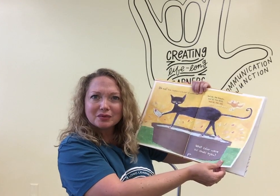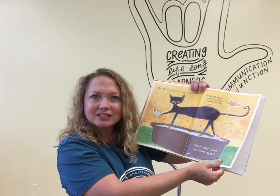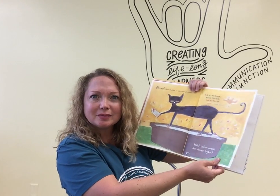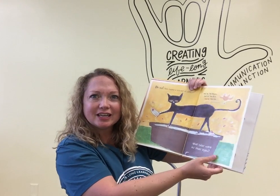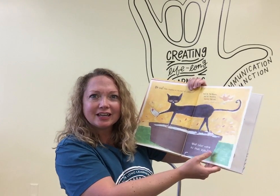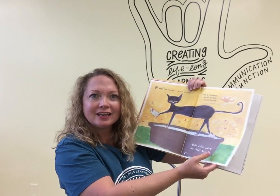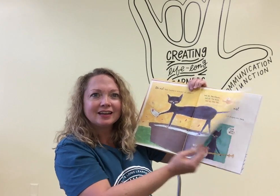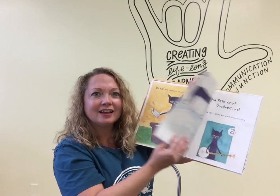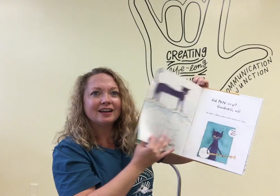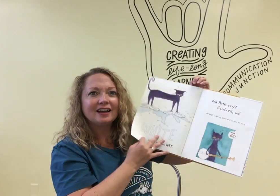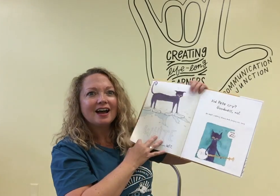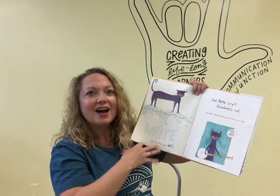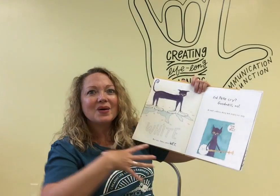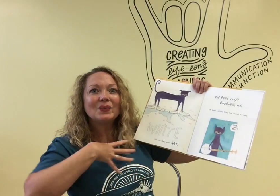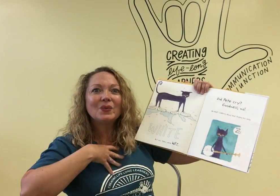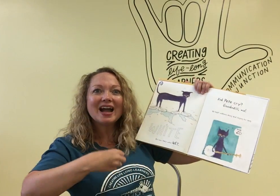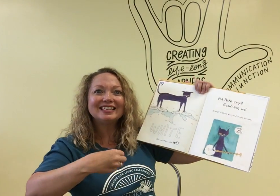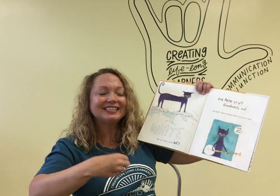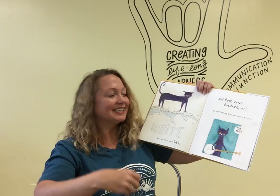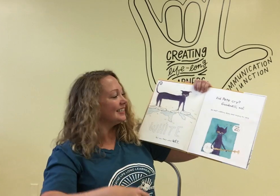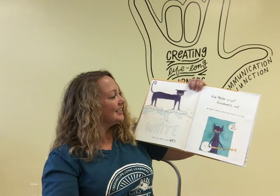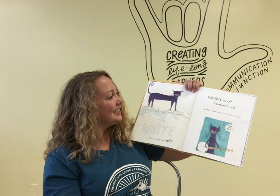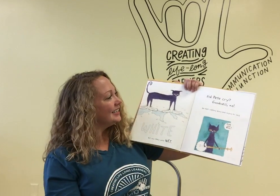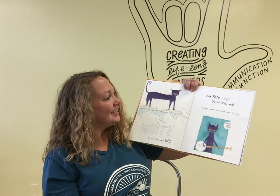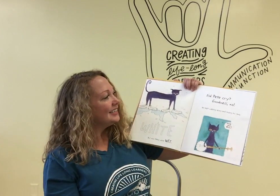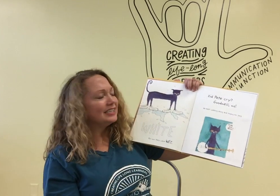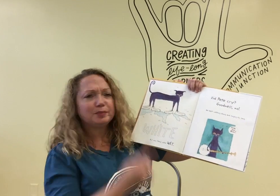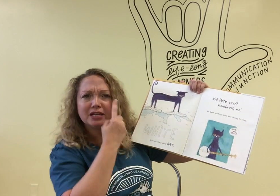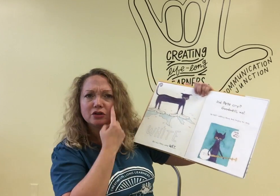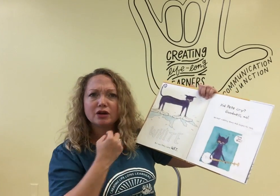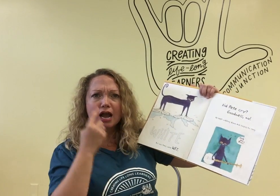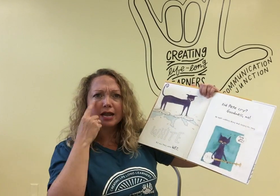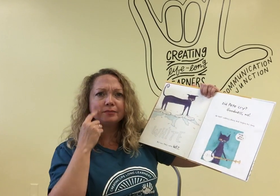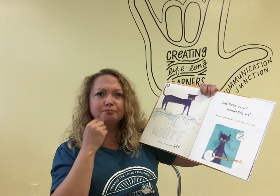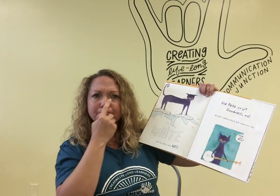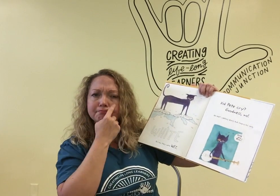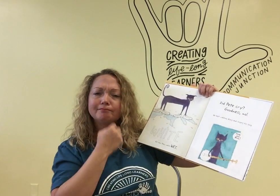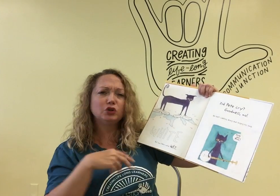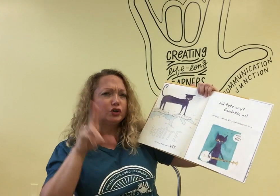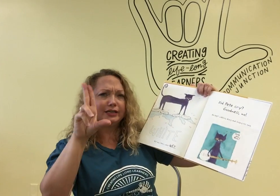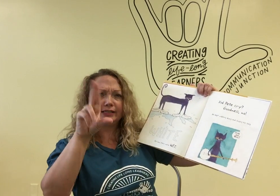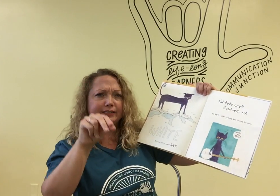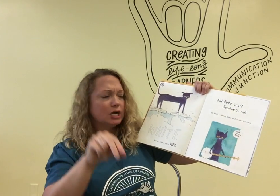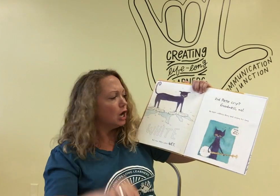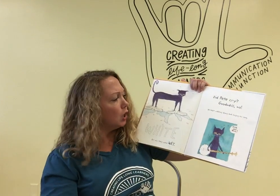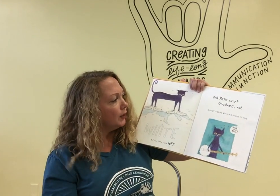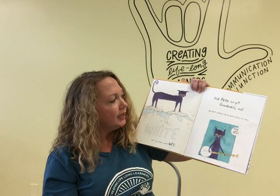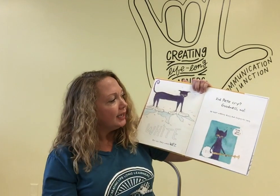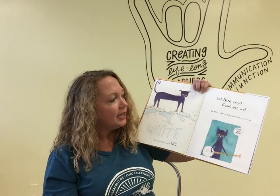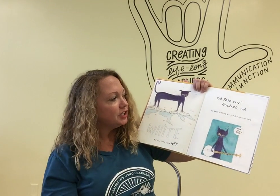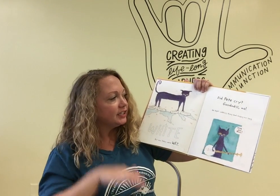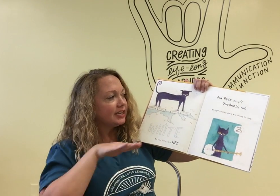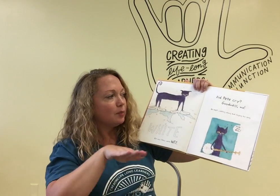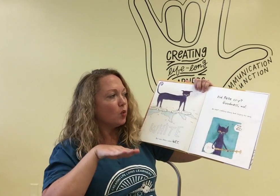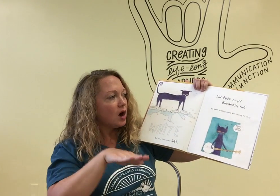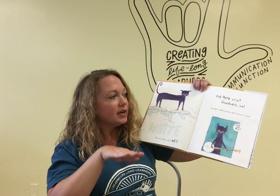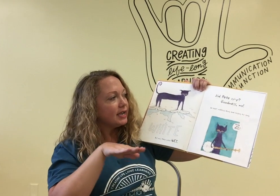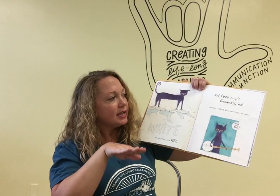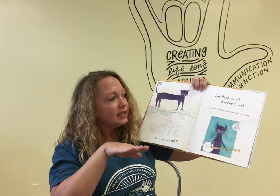was at the beginning? White. Did Pete cry? Goodness, no. He just kept walking